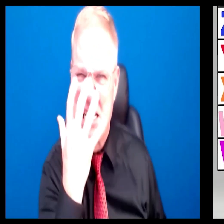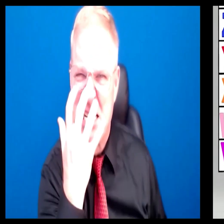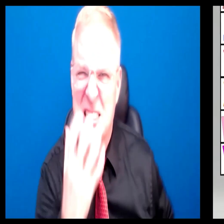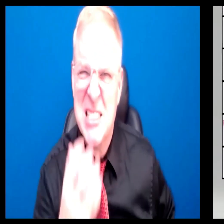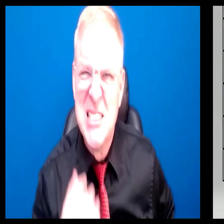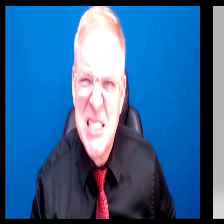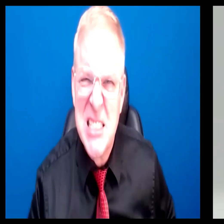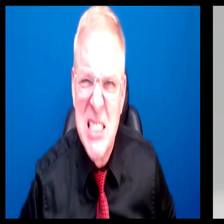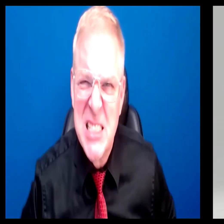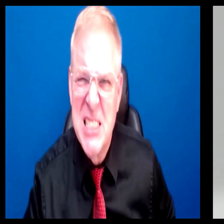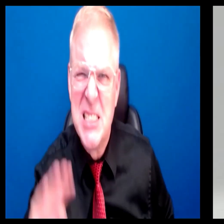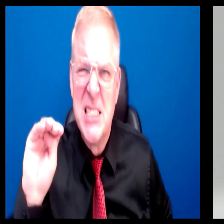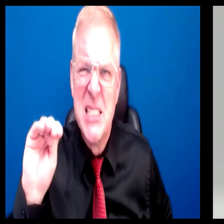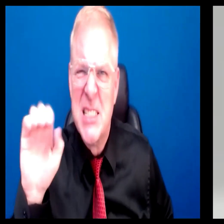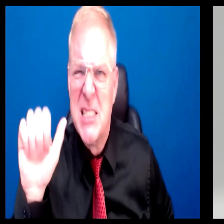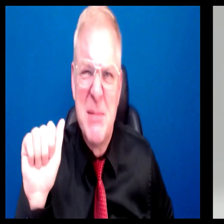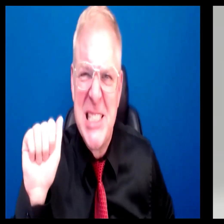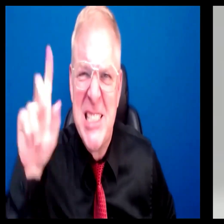Mad.